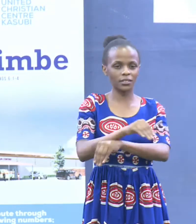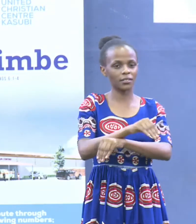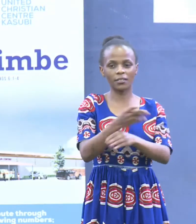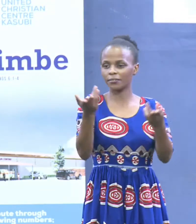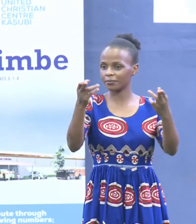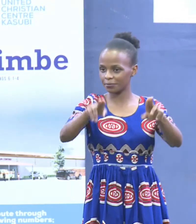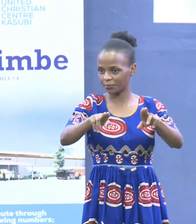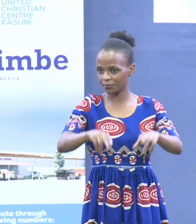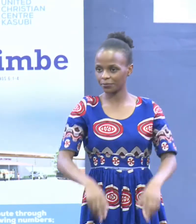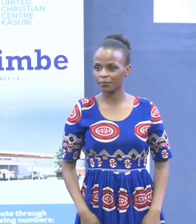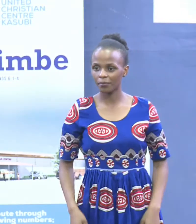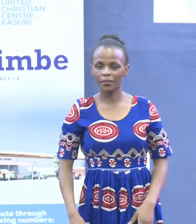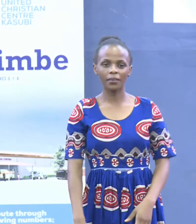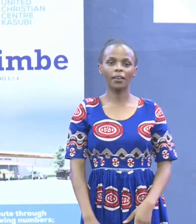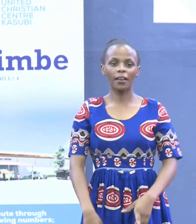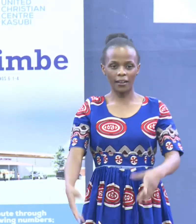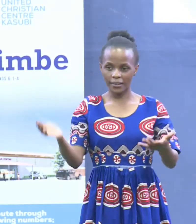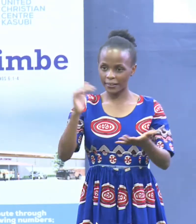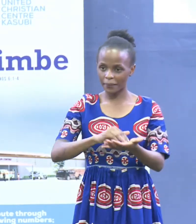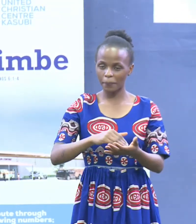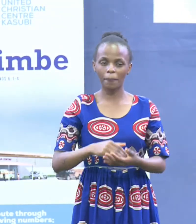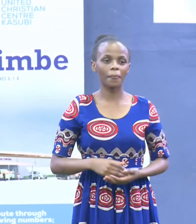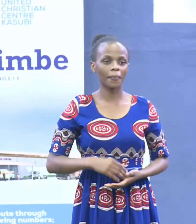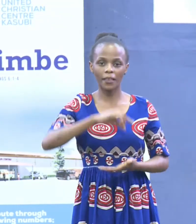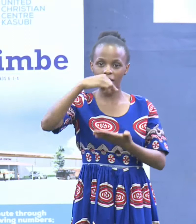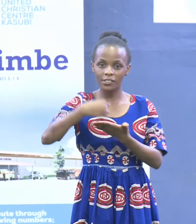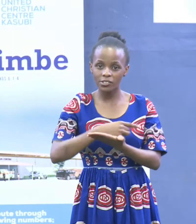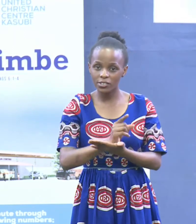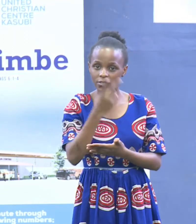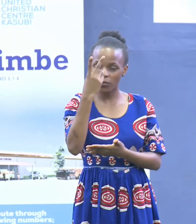exchange took place. Genesis 48 and verse